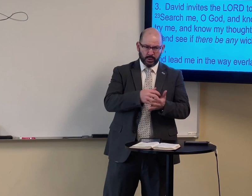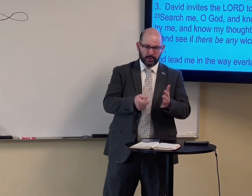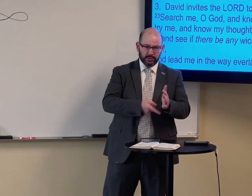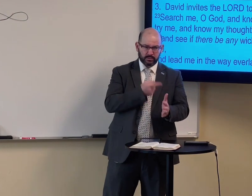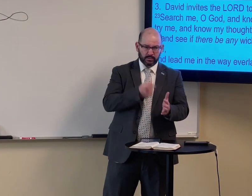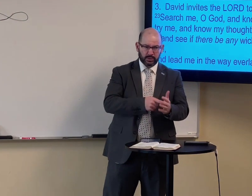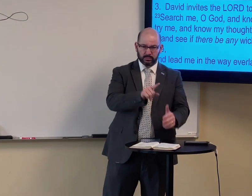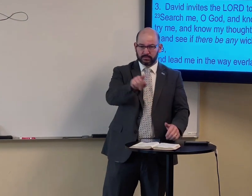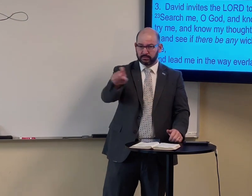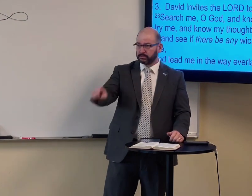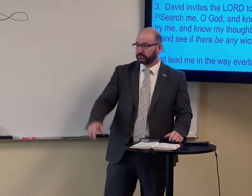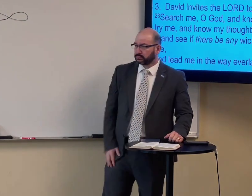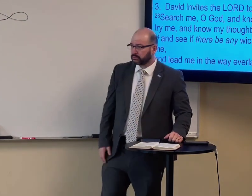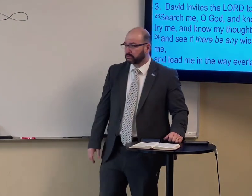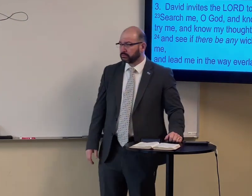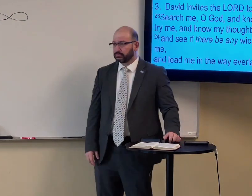Do you ever feel weak sometimes?